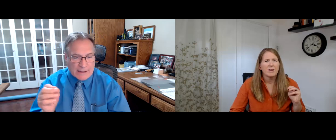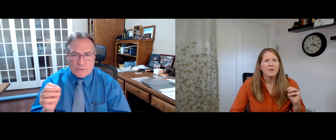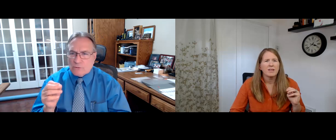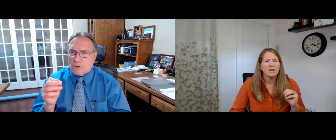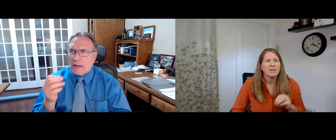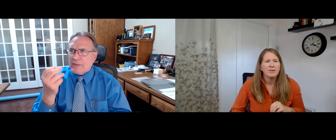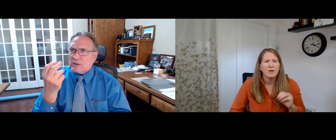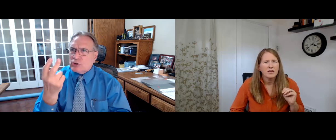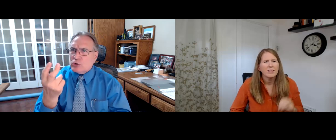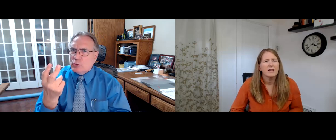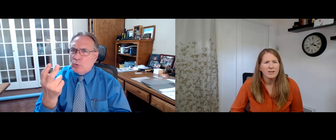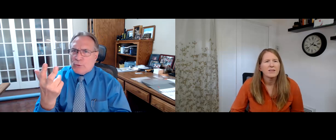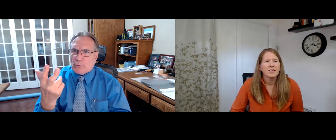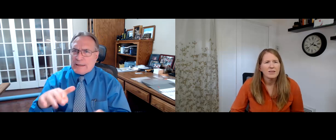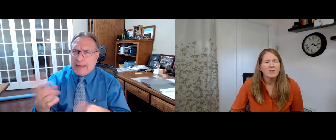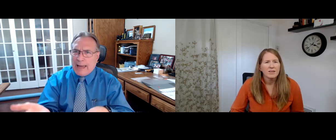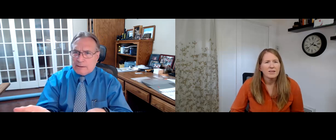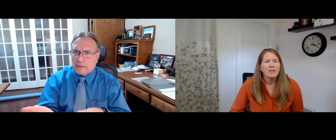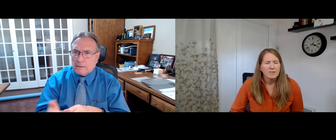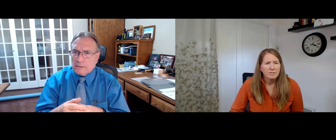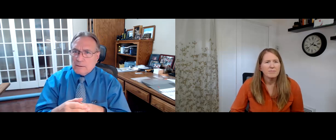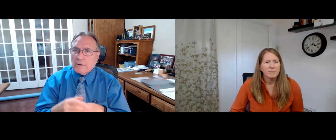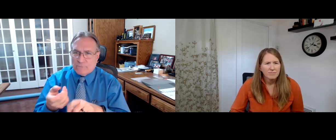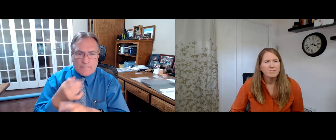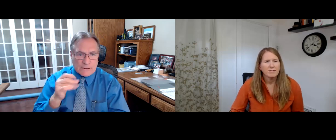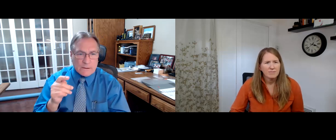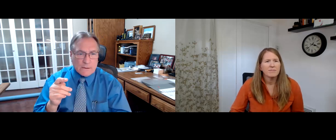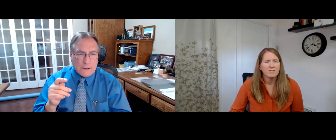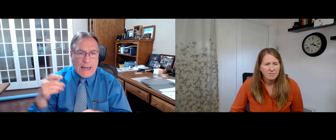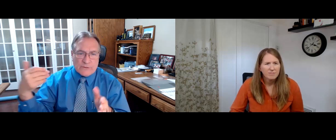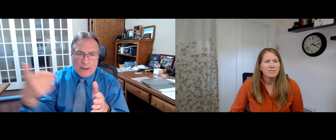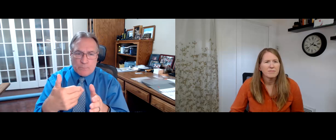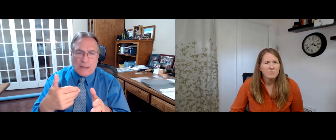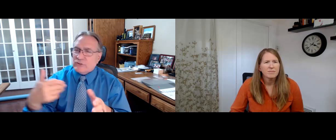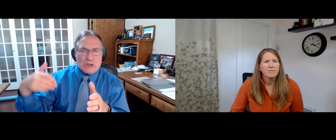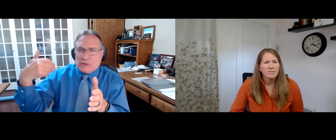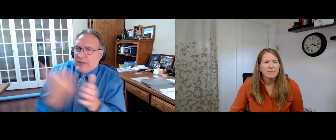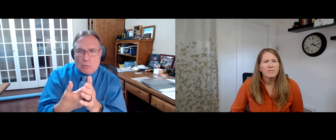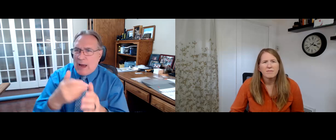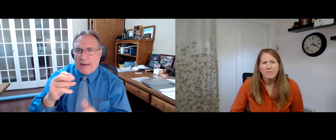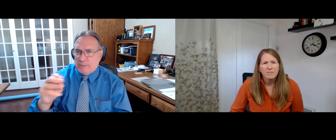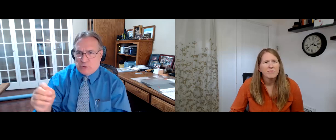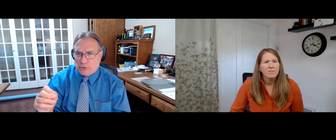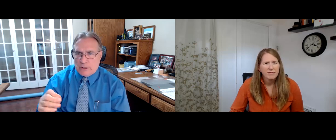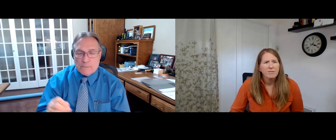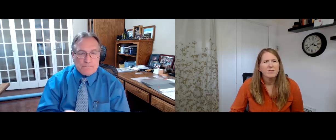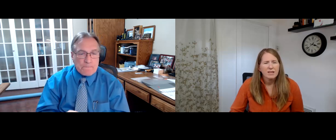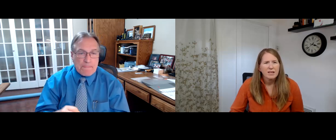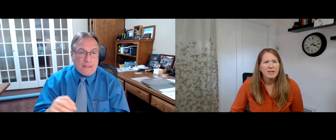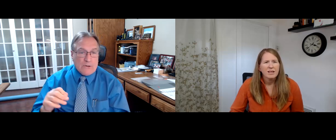and I think 2 or 3 died from it just as they arrived in Missouri. So